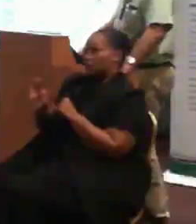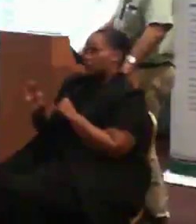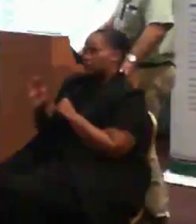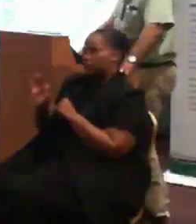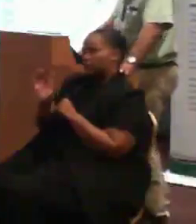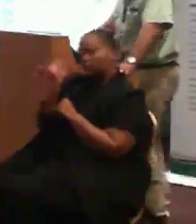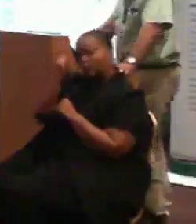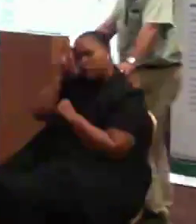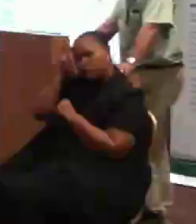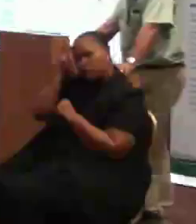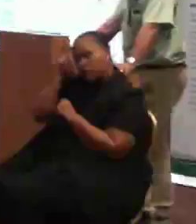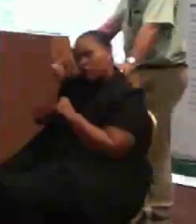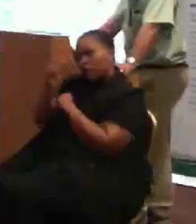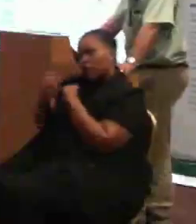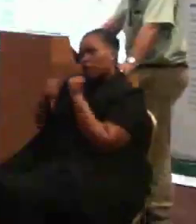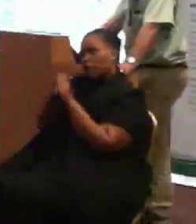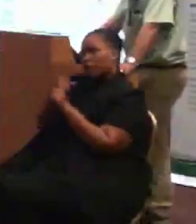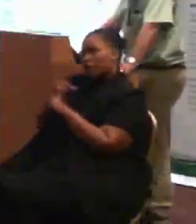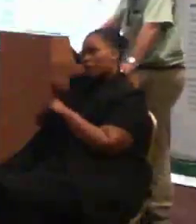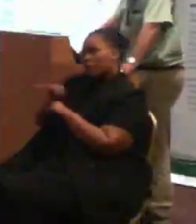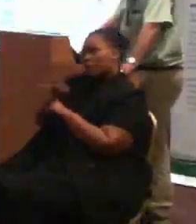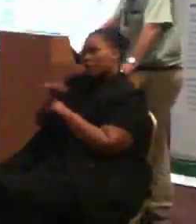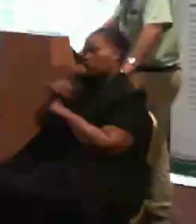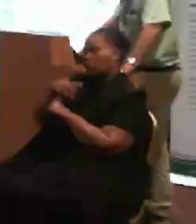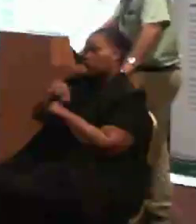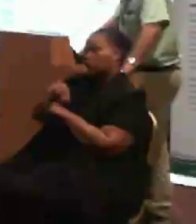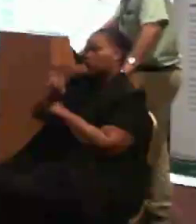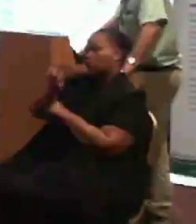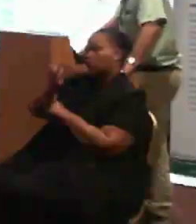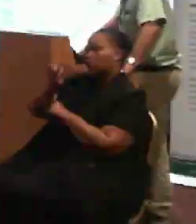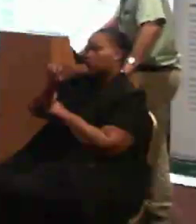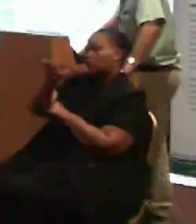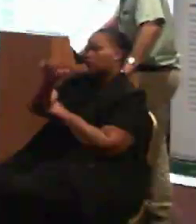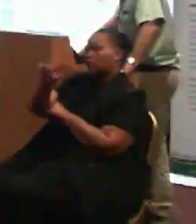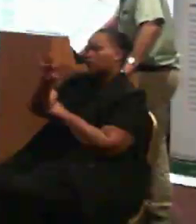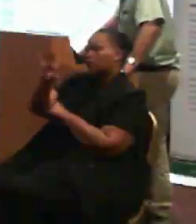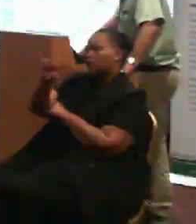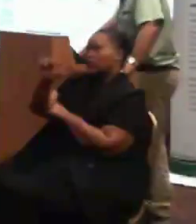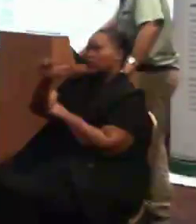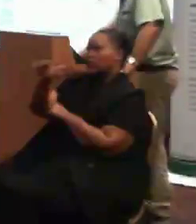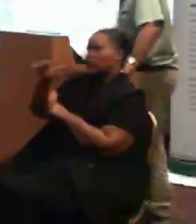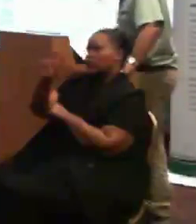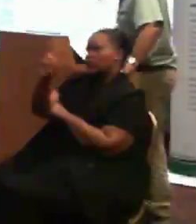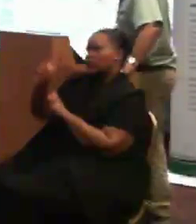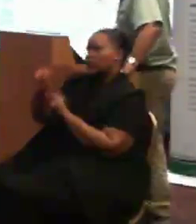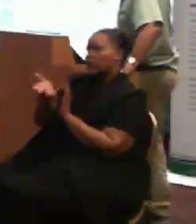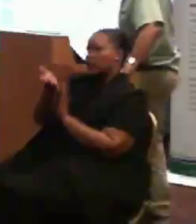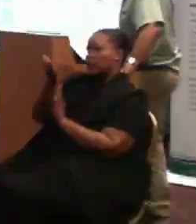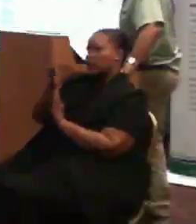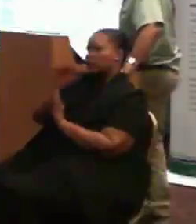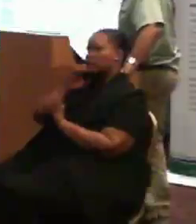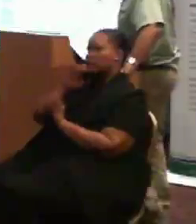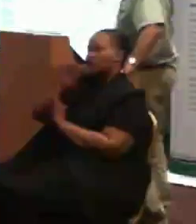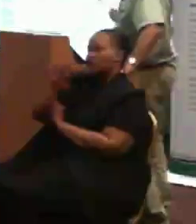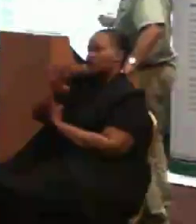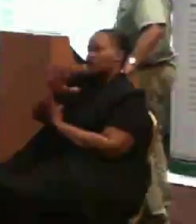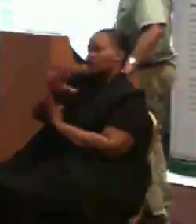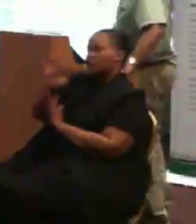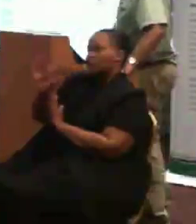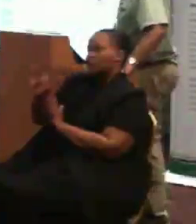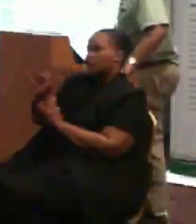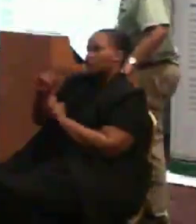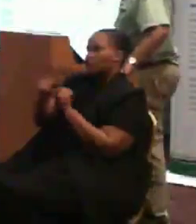in the 14 years we have a 636% increase of electricity tariffs. So 45% per annum based